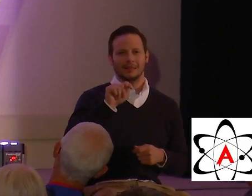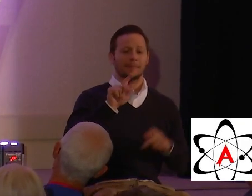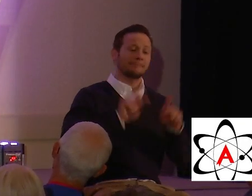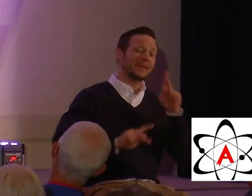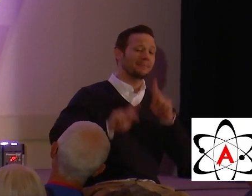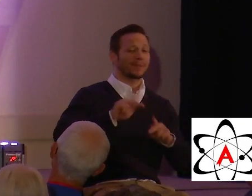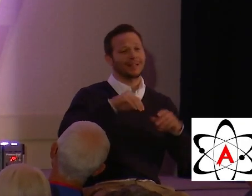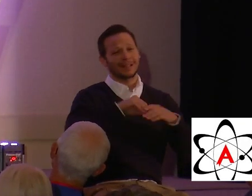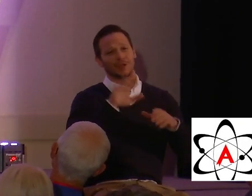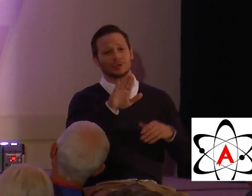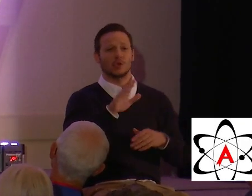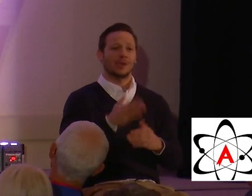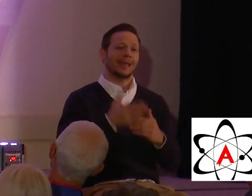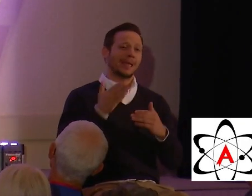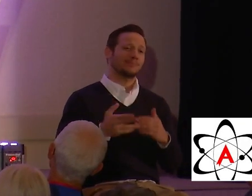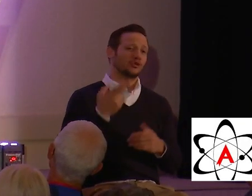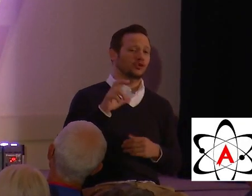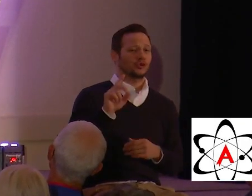your neighborhood. Okay.